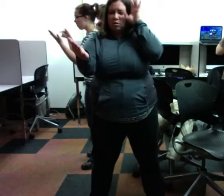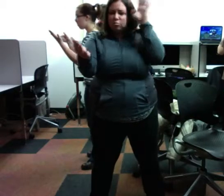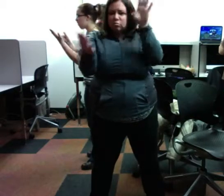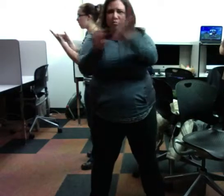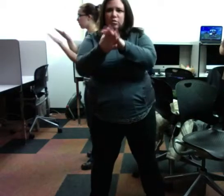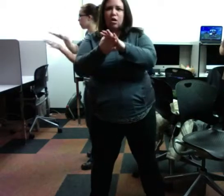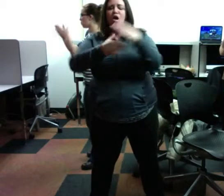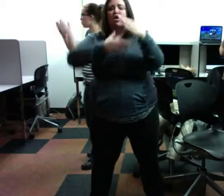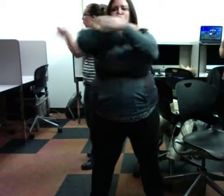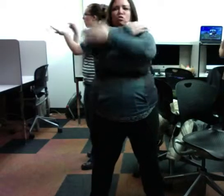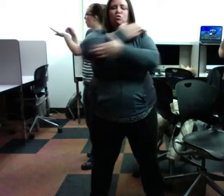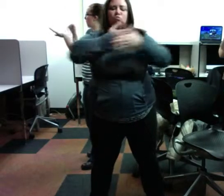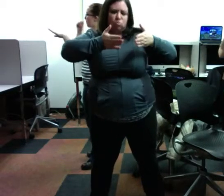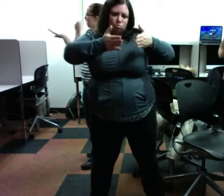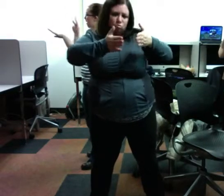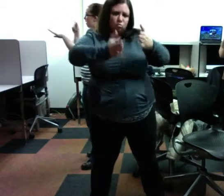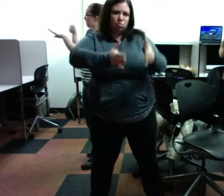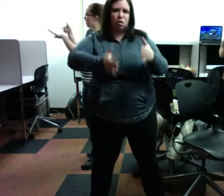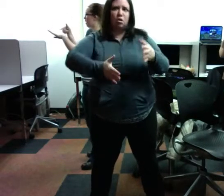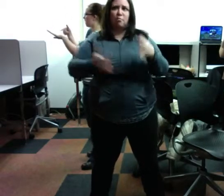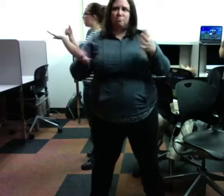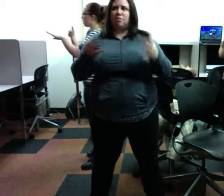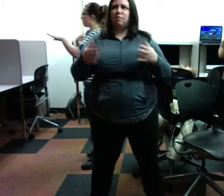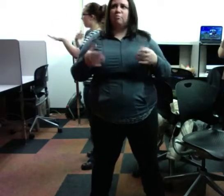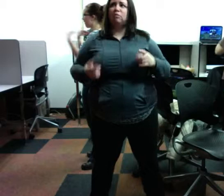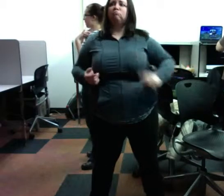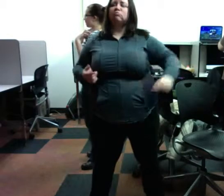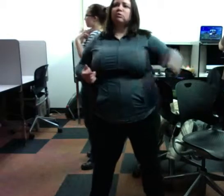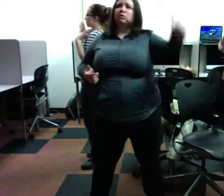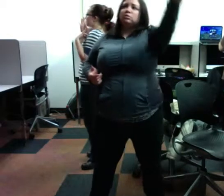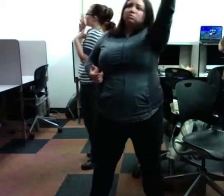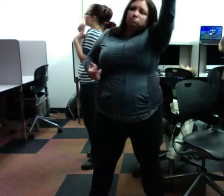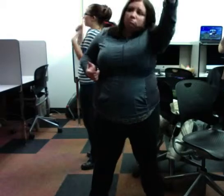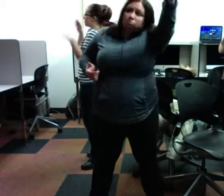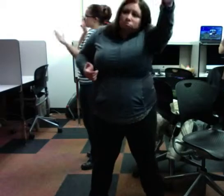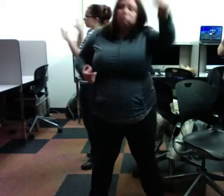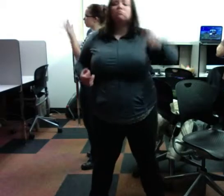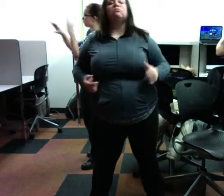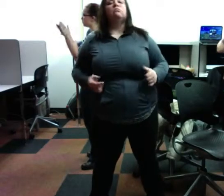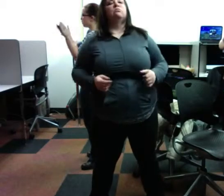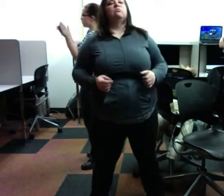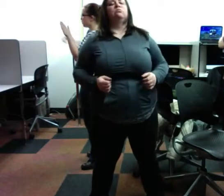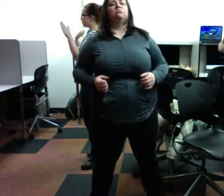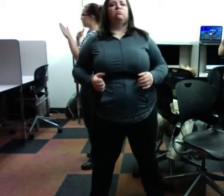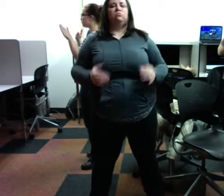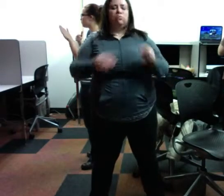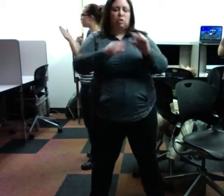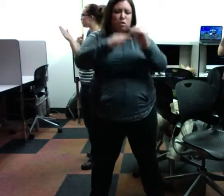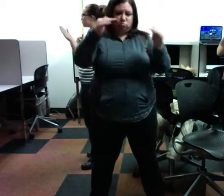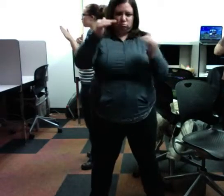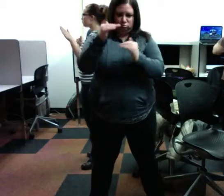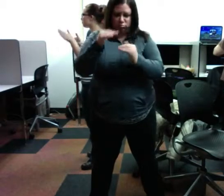the kind you might find yourself hitchhiking on if you were so adventurous. Beneath it were the words, "Stay